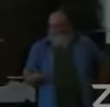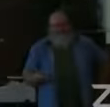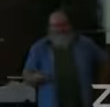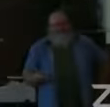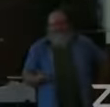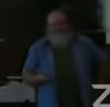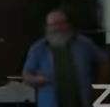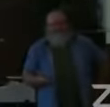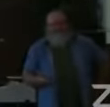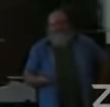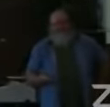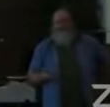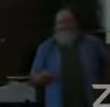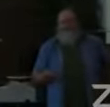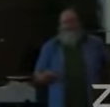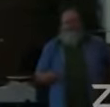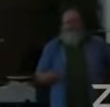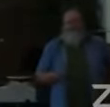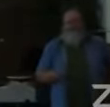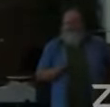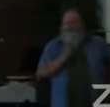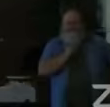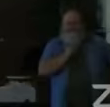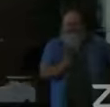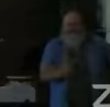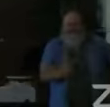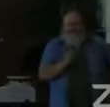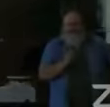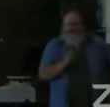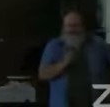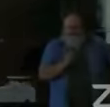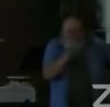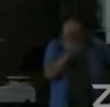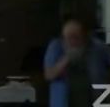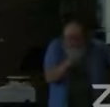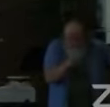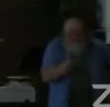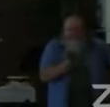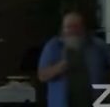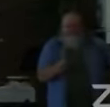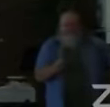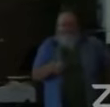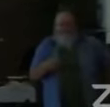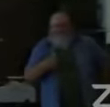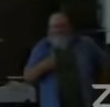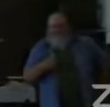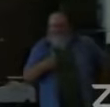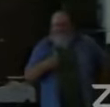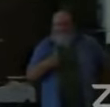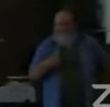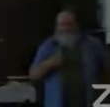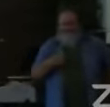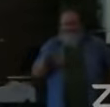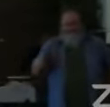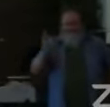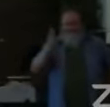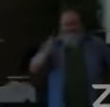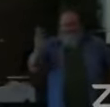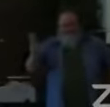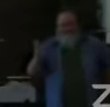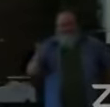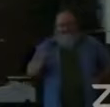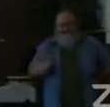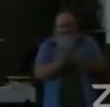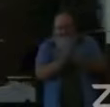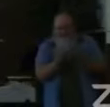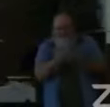Thanks, Cody. It's not true. We have 66 books of the Bible, 39 of them are in the